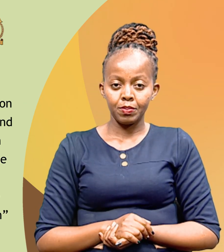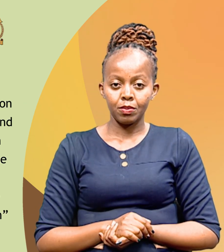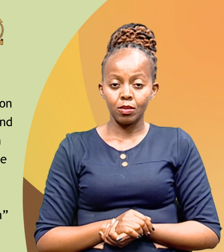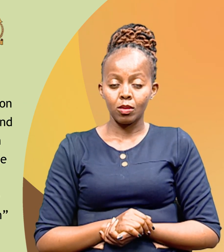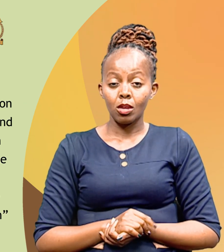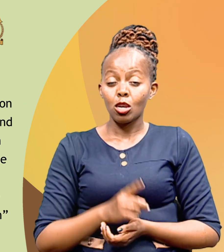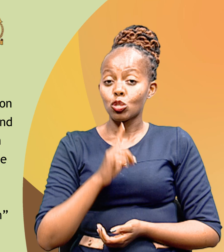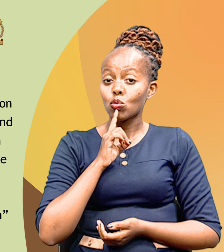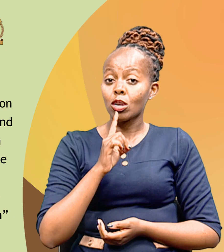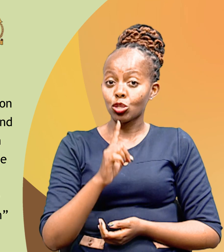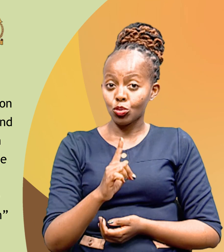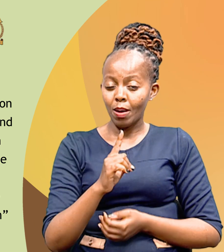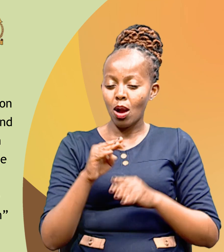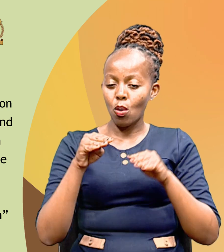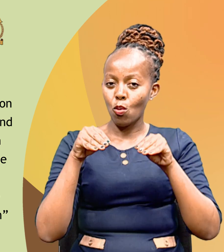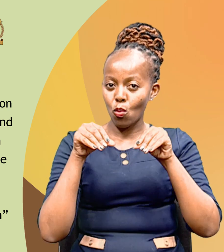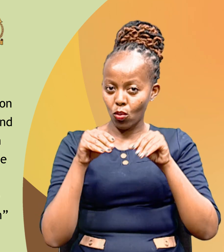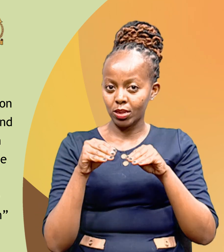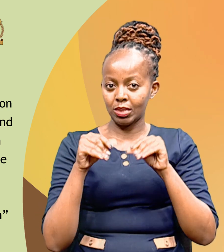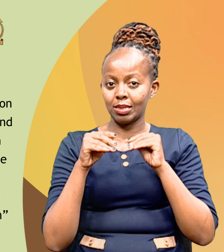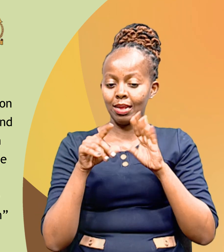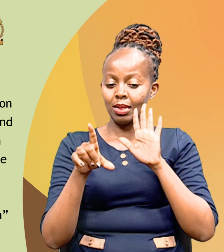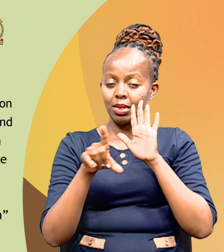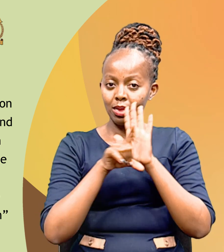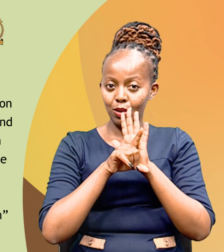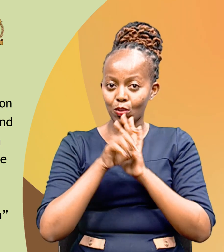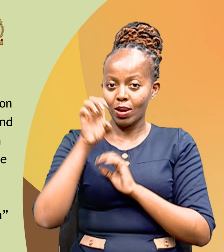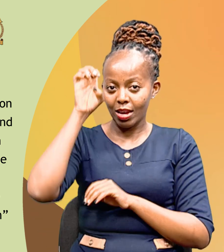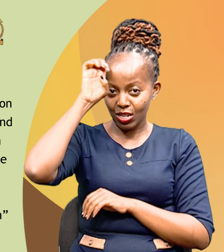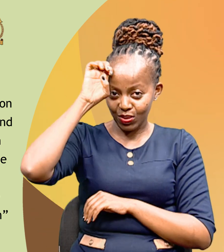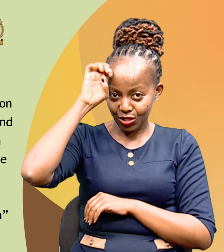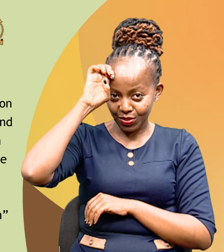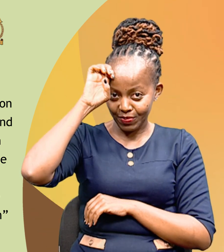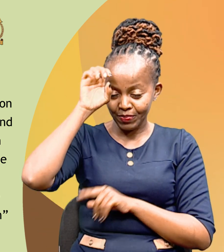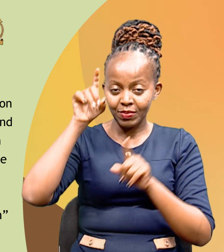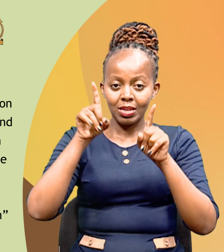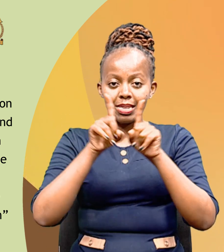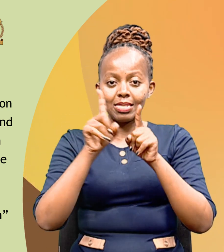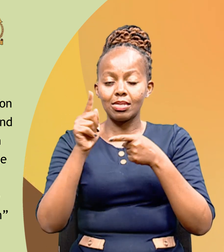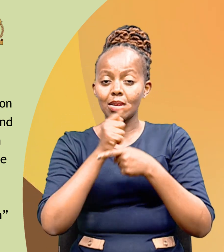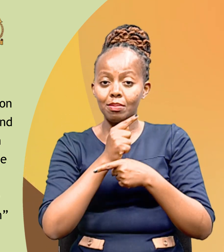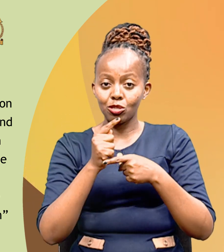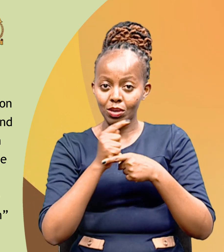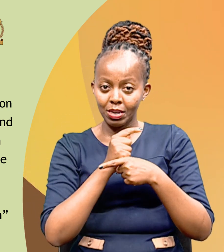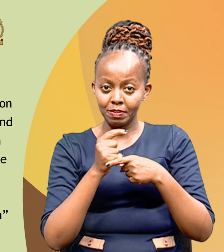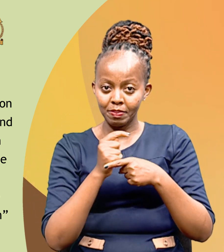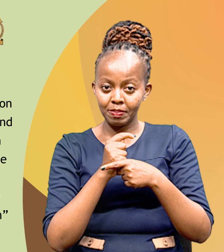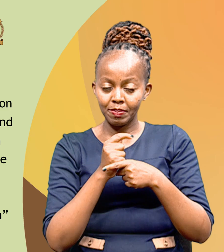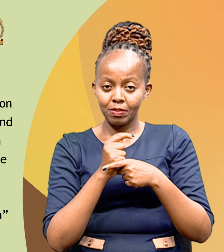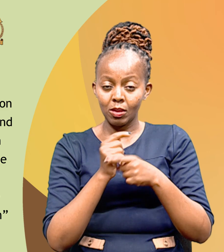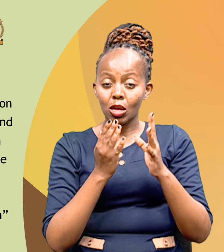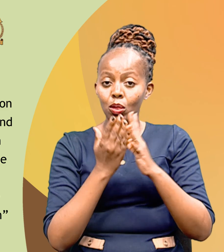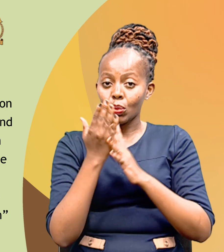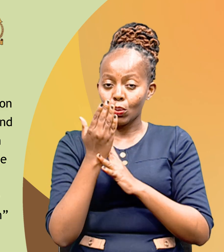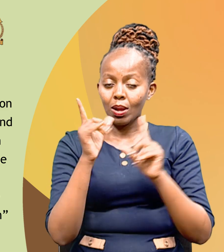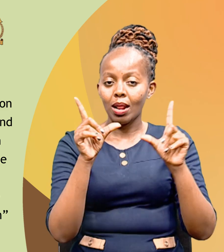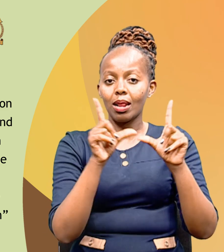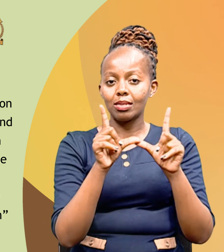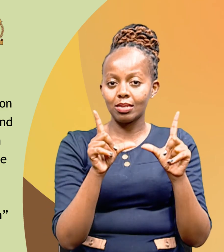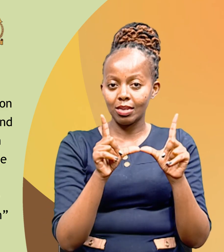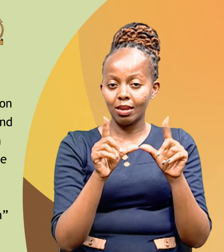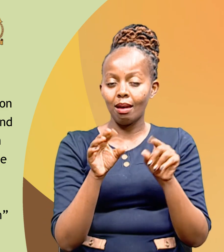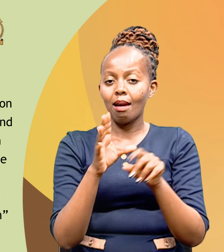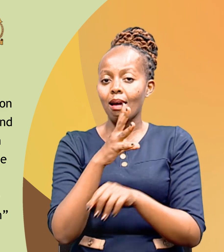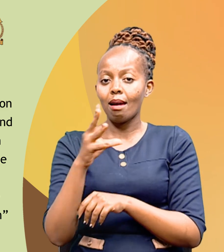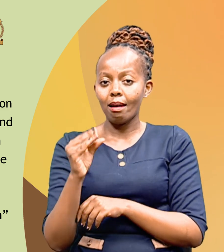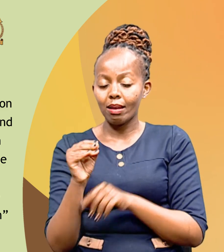to assure quality legal education and training through licensing